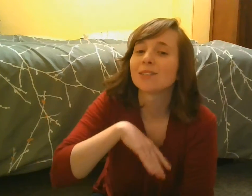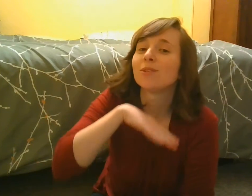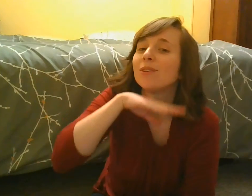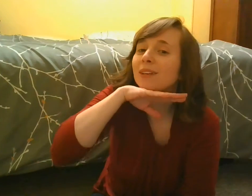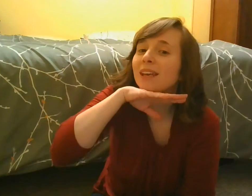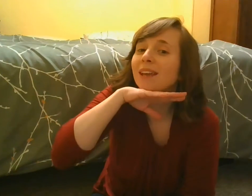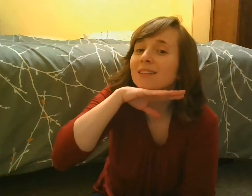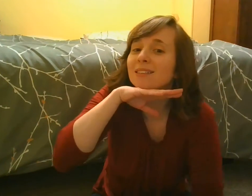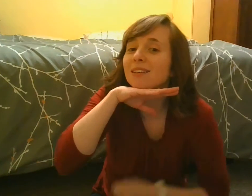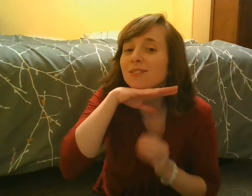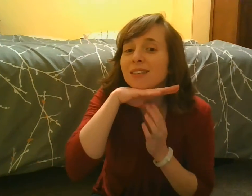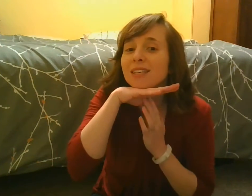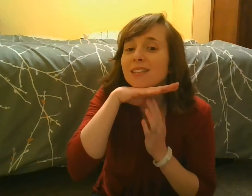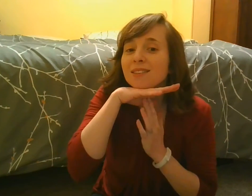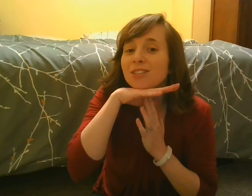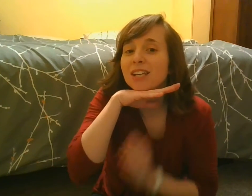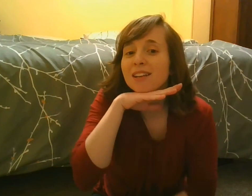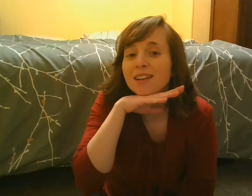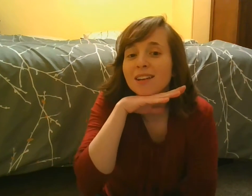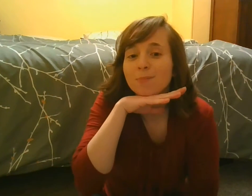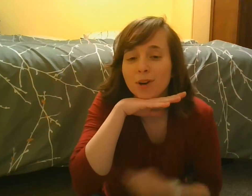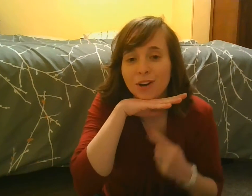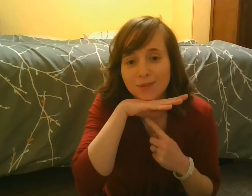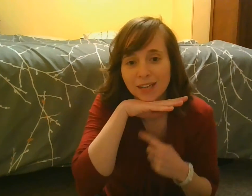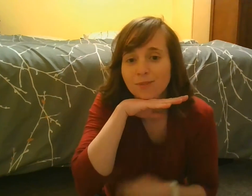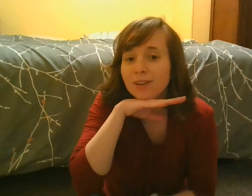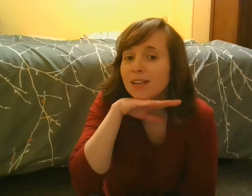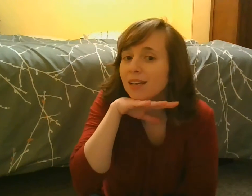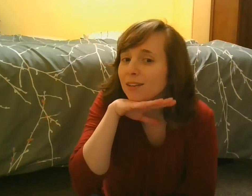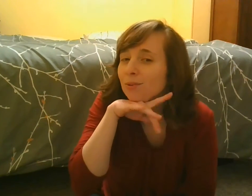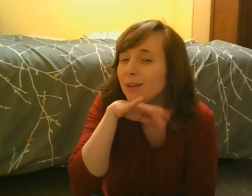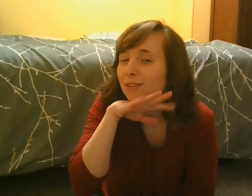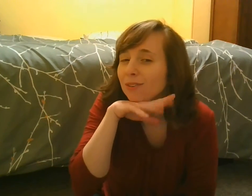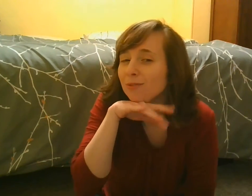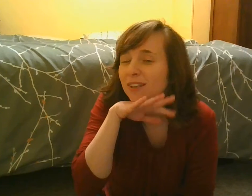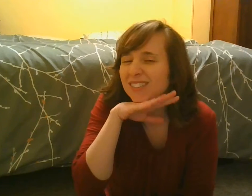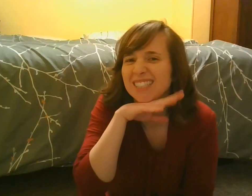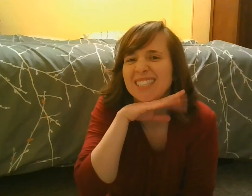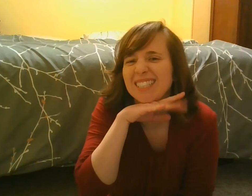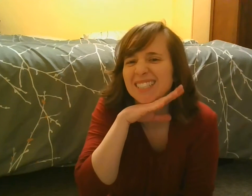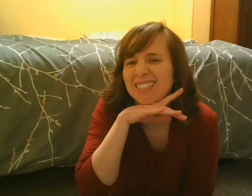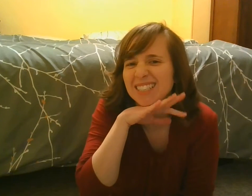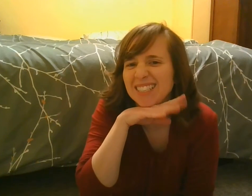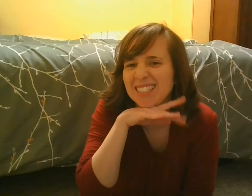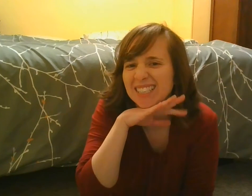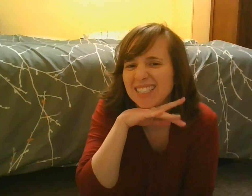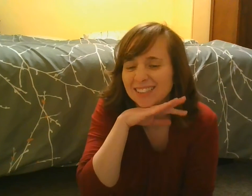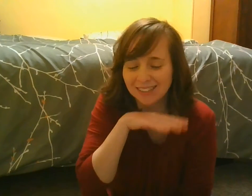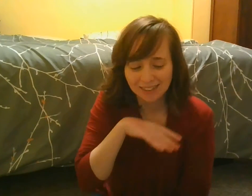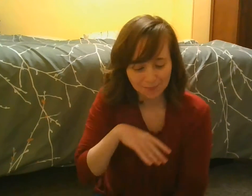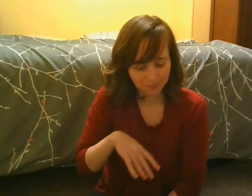So hand underneath your chin, palm down, and you wiggle your fingers. A little dirty.